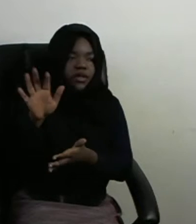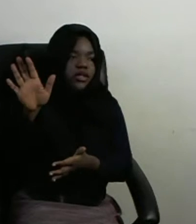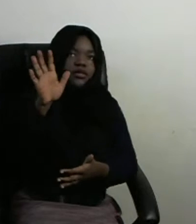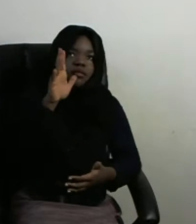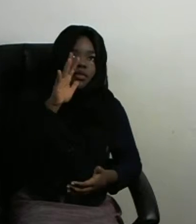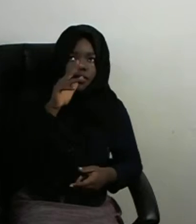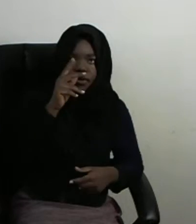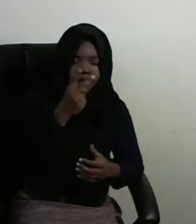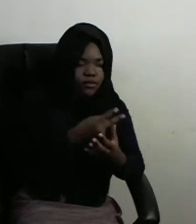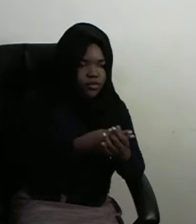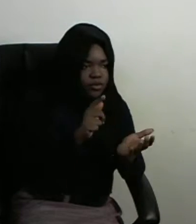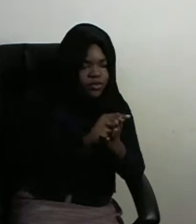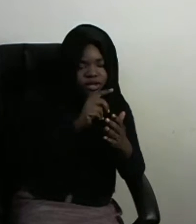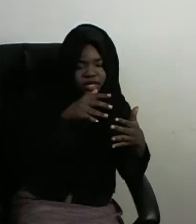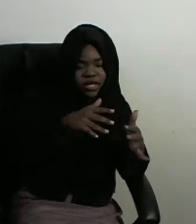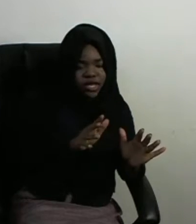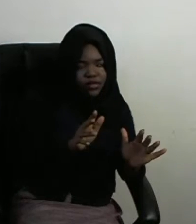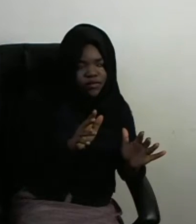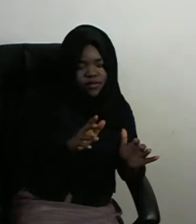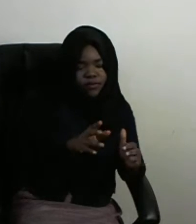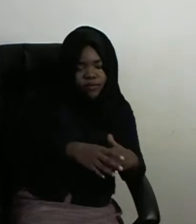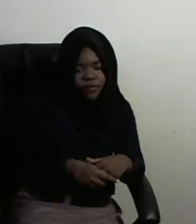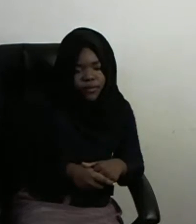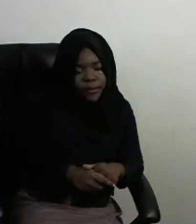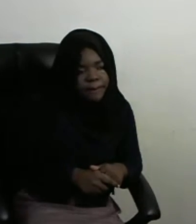mother, which is your wet mother.